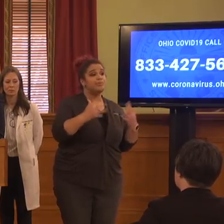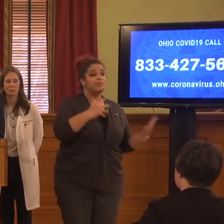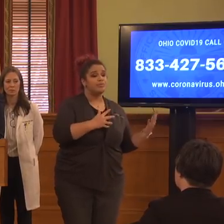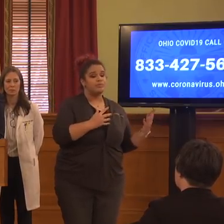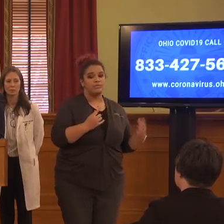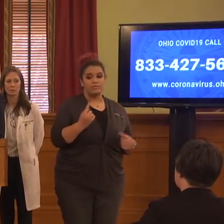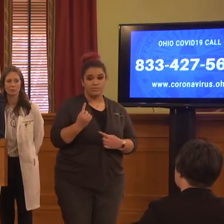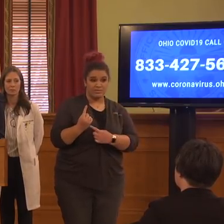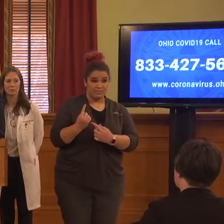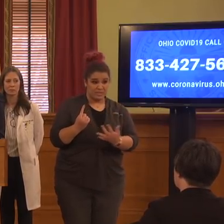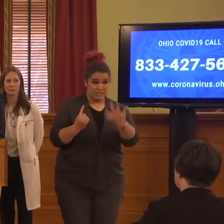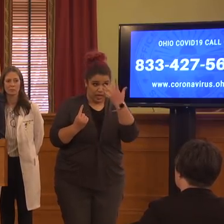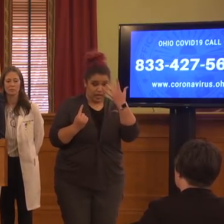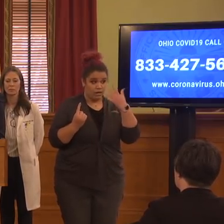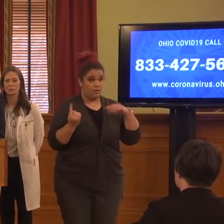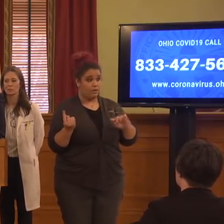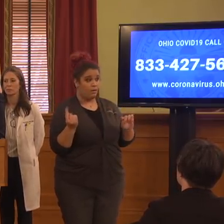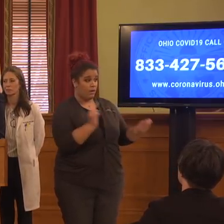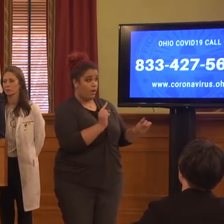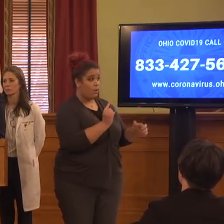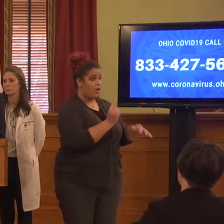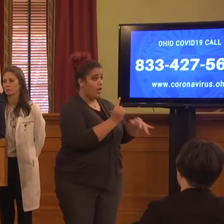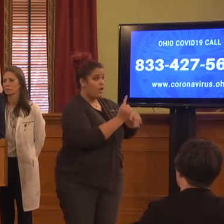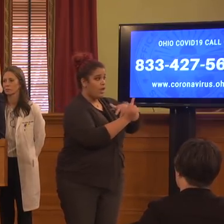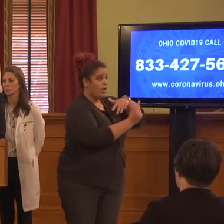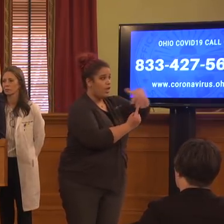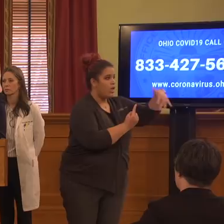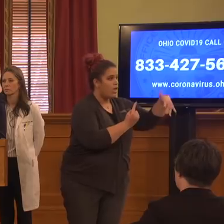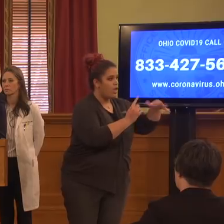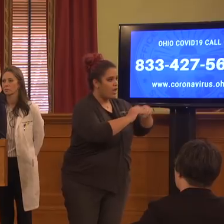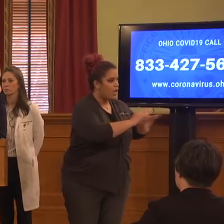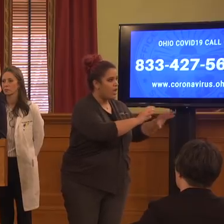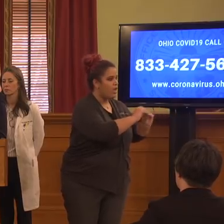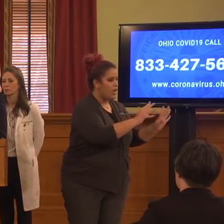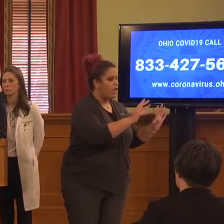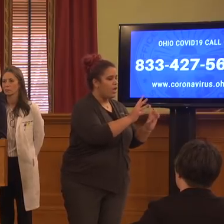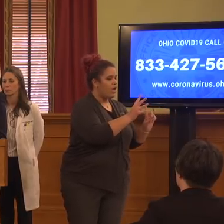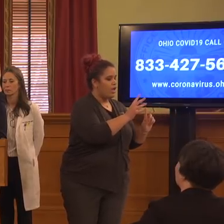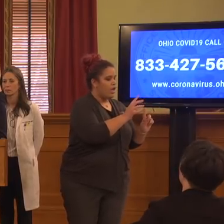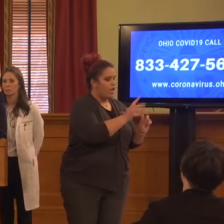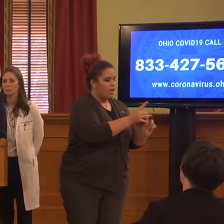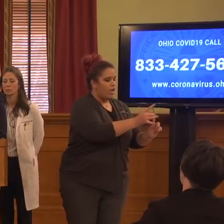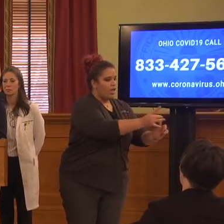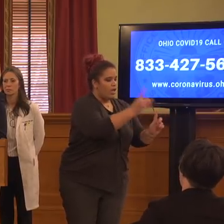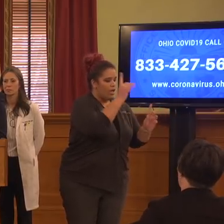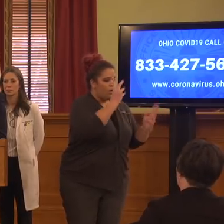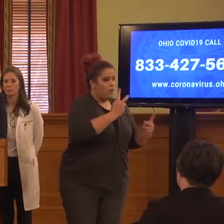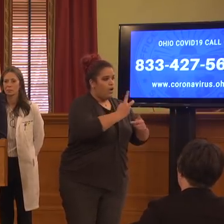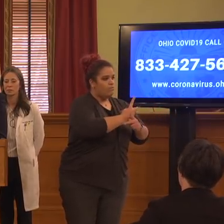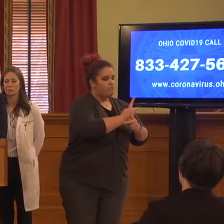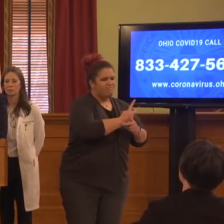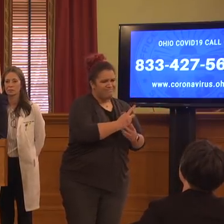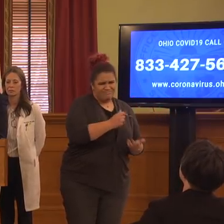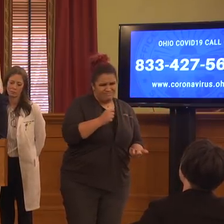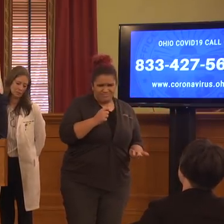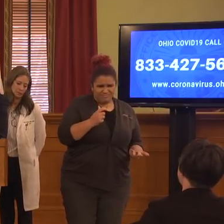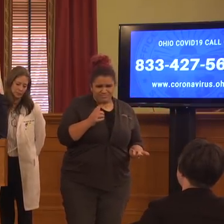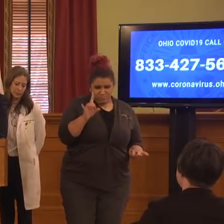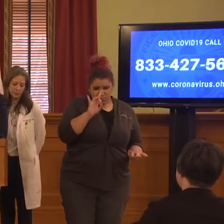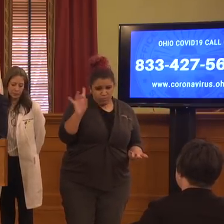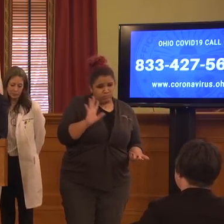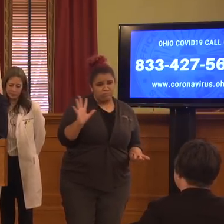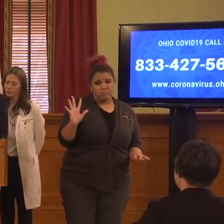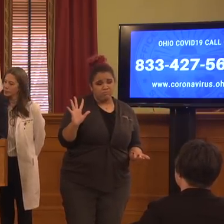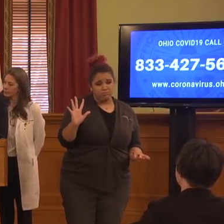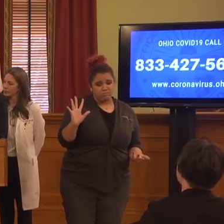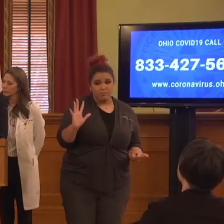your workplace is not good either. And so when you get out in front of this, as Dr.